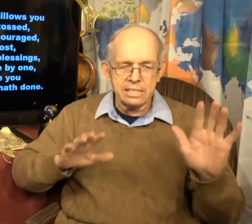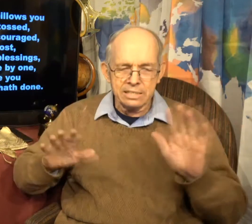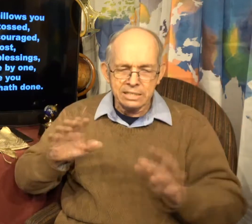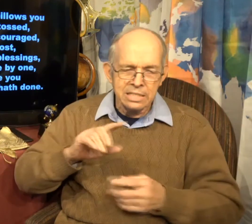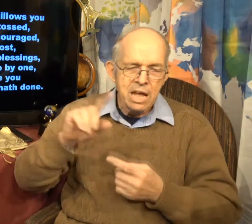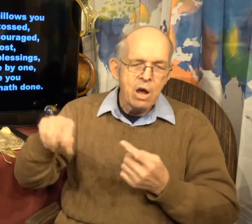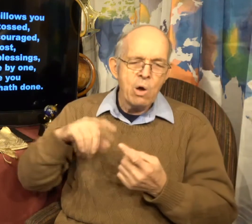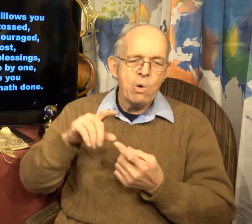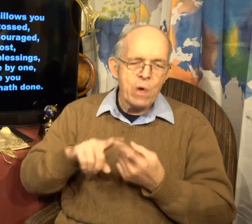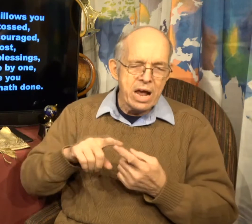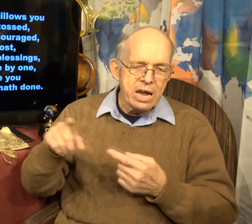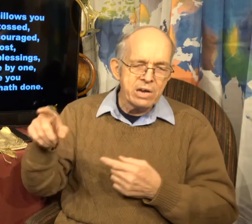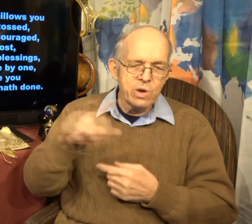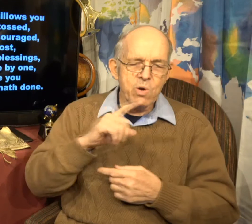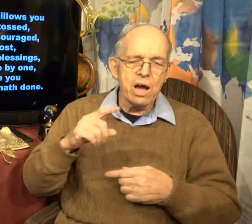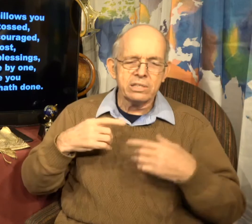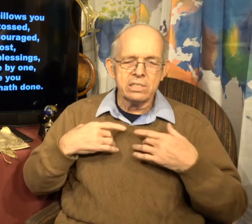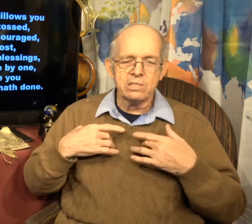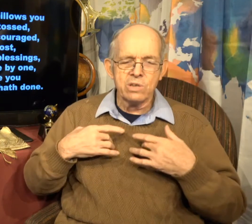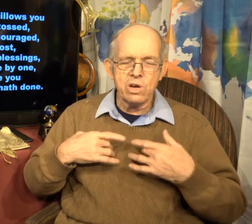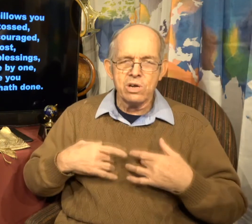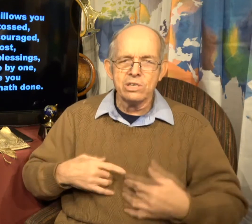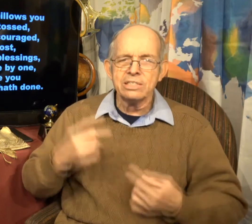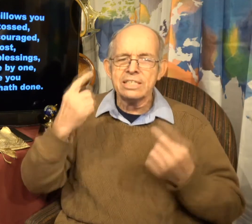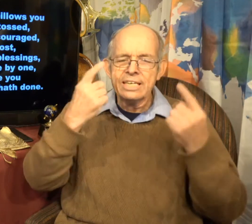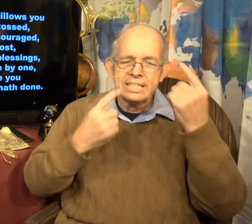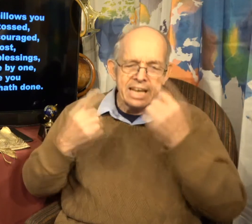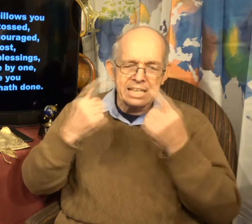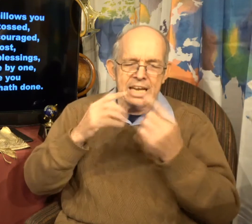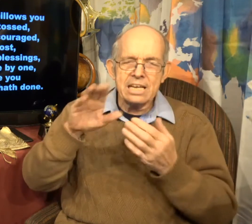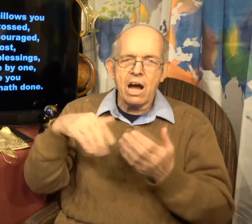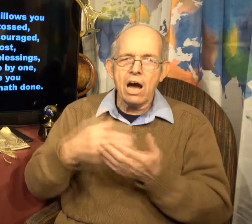Tossing. Where do you have to turn? Taking us